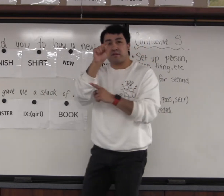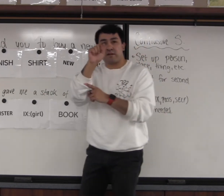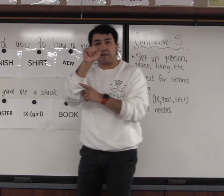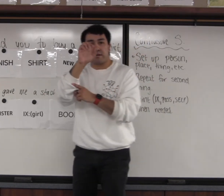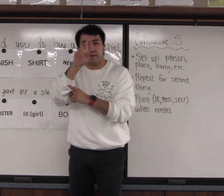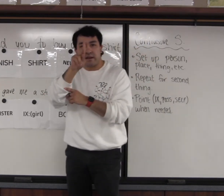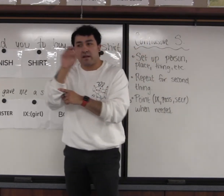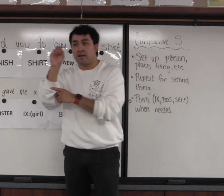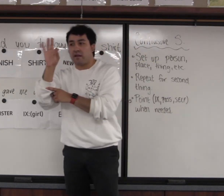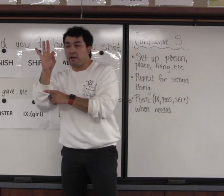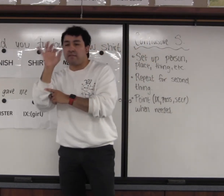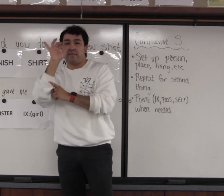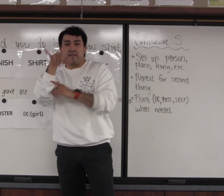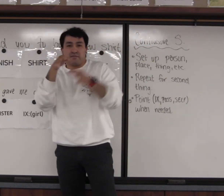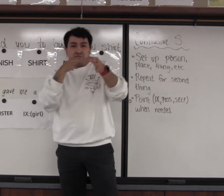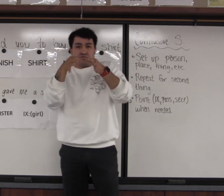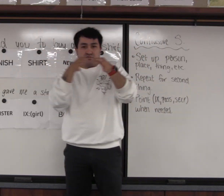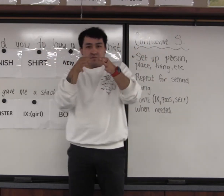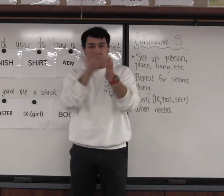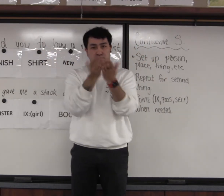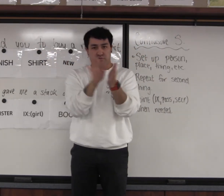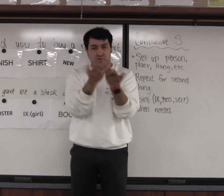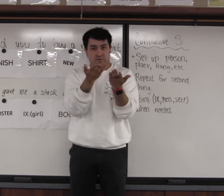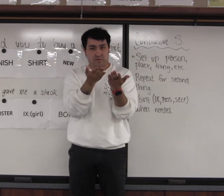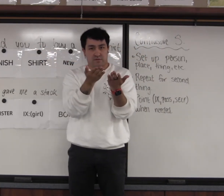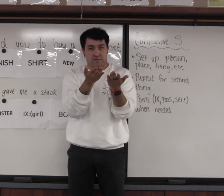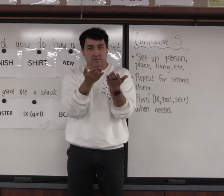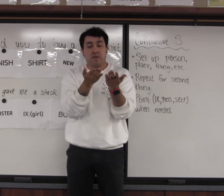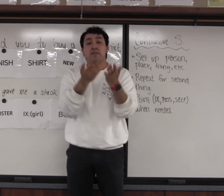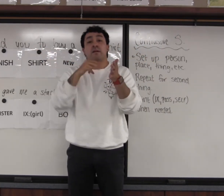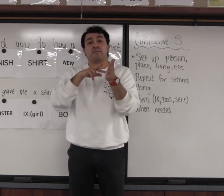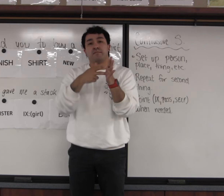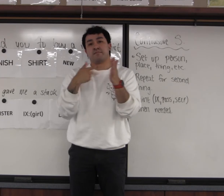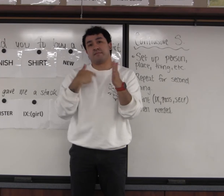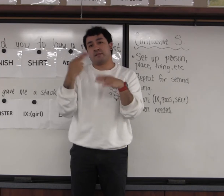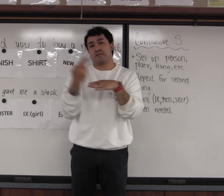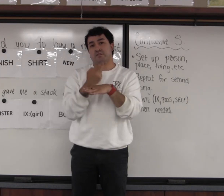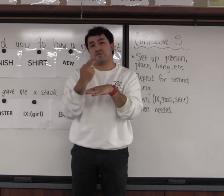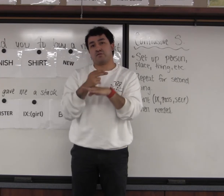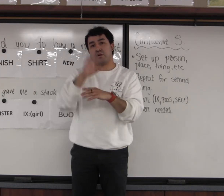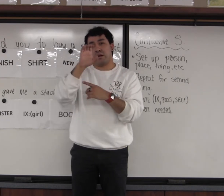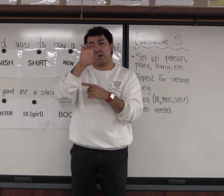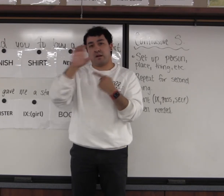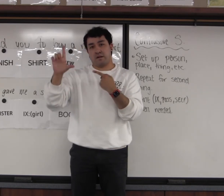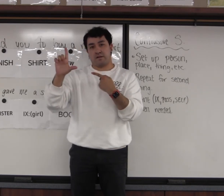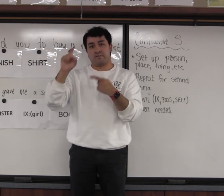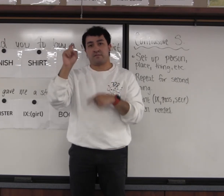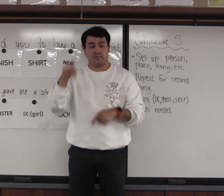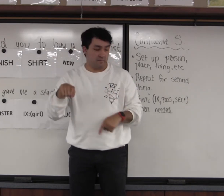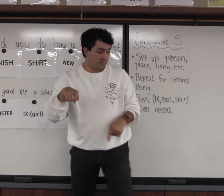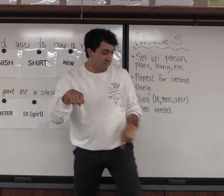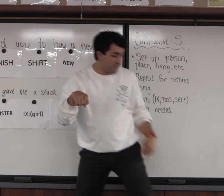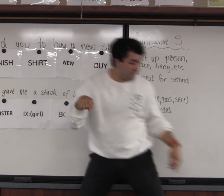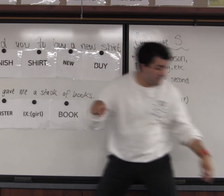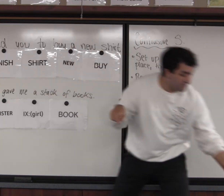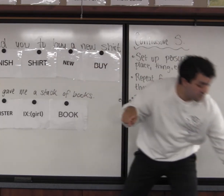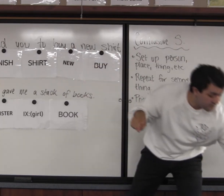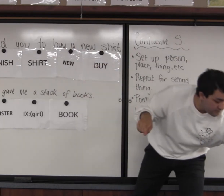first. More information, better. So stack of books, stack of is a descriptor, so we're going